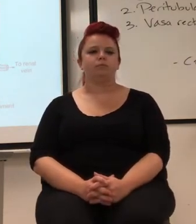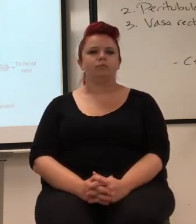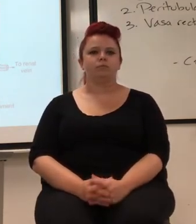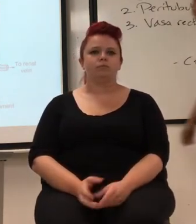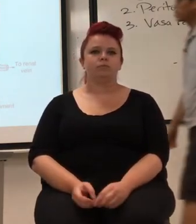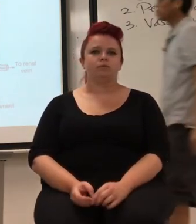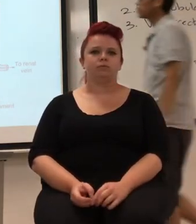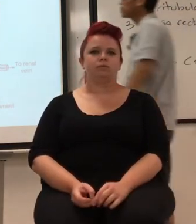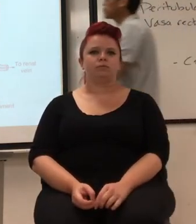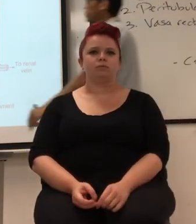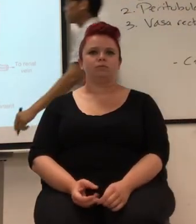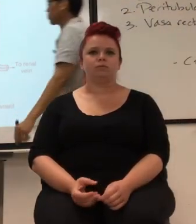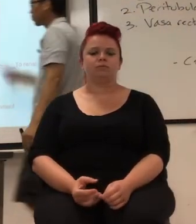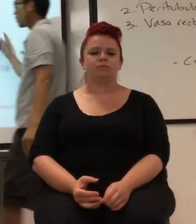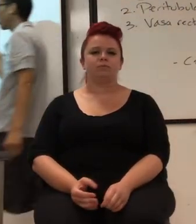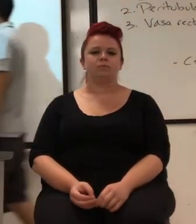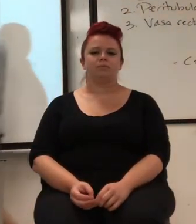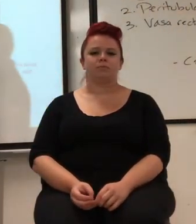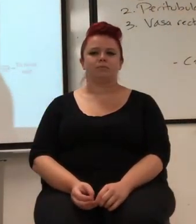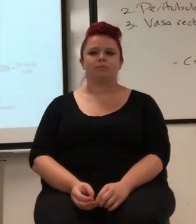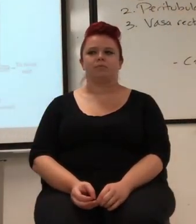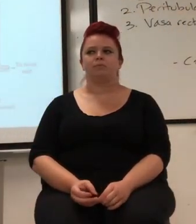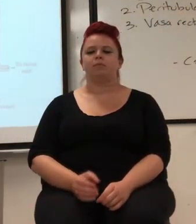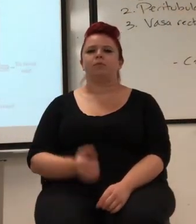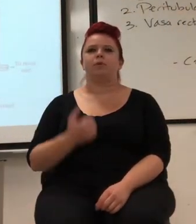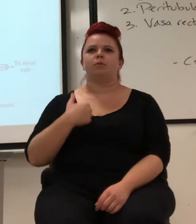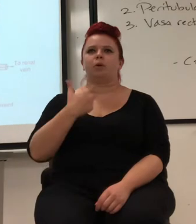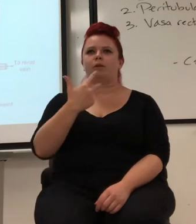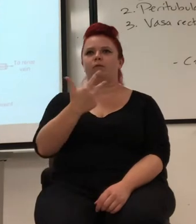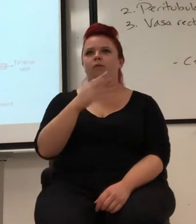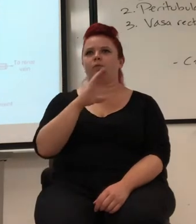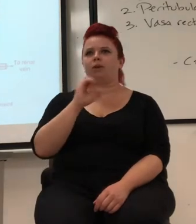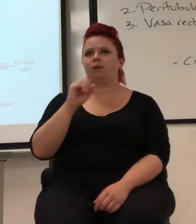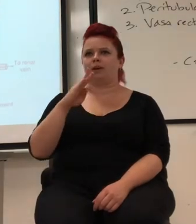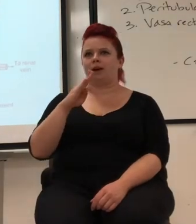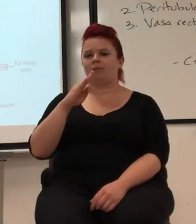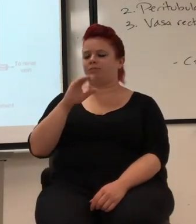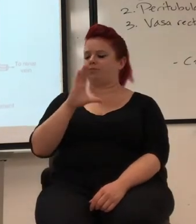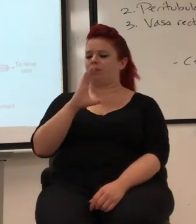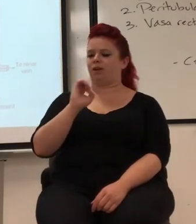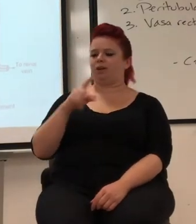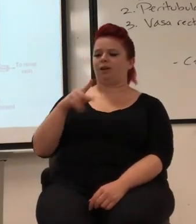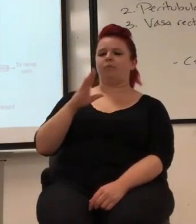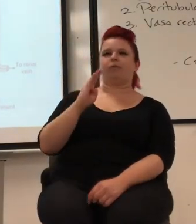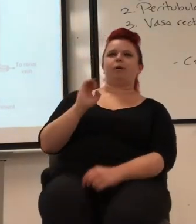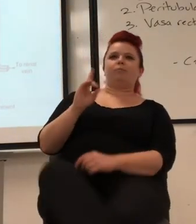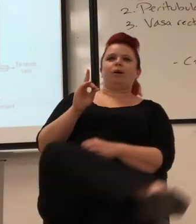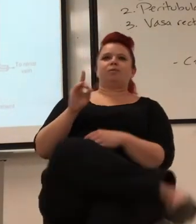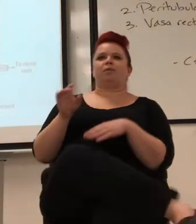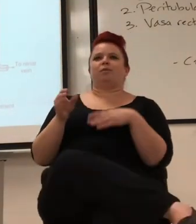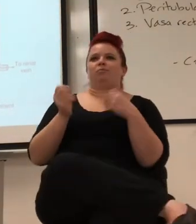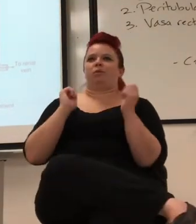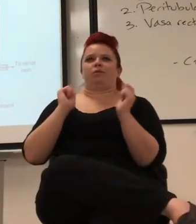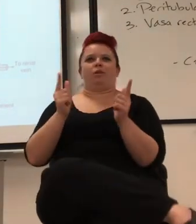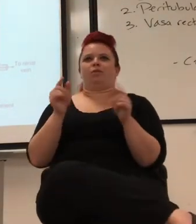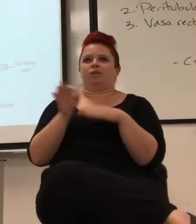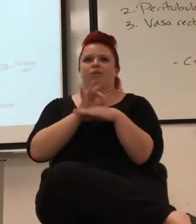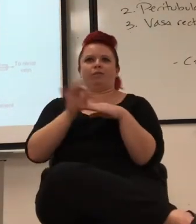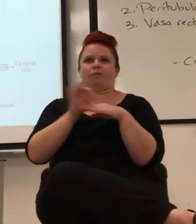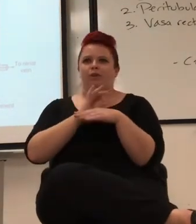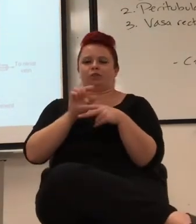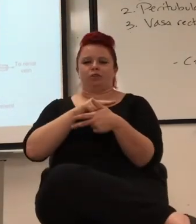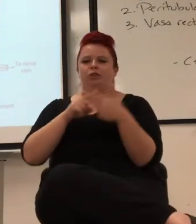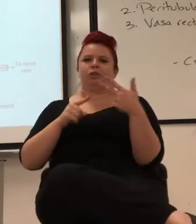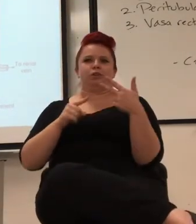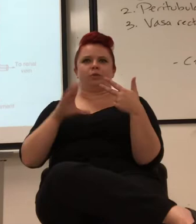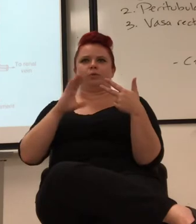Capillary beds there, performing all those other functions. So, well, we're going to unpack this a little bit more, but